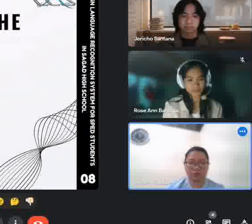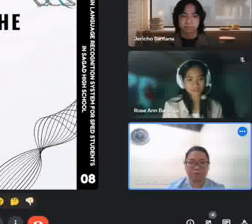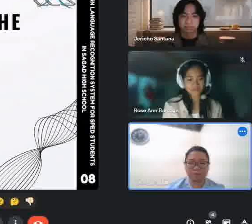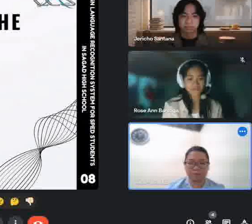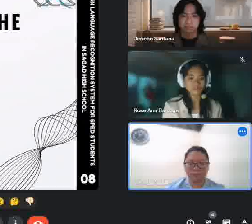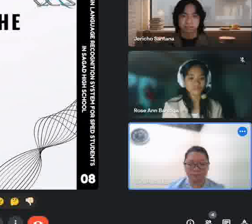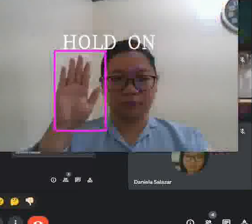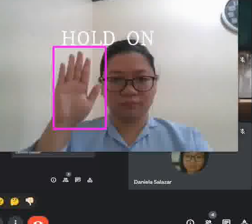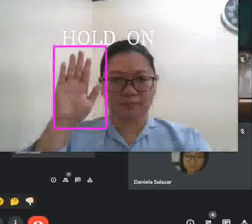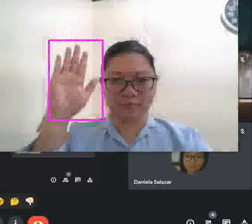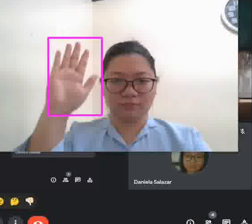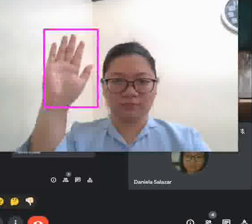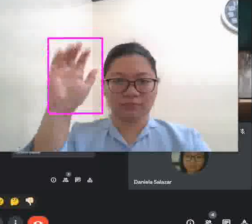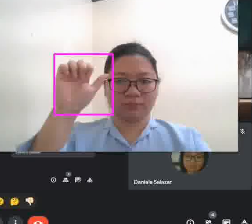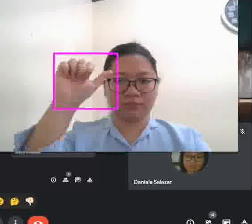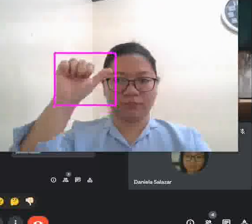launch.